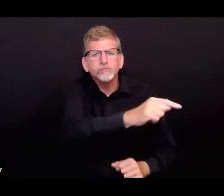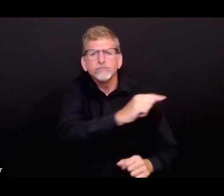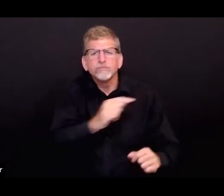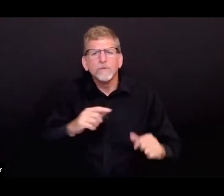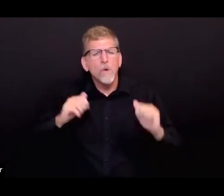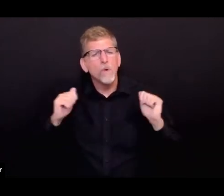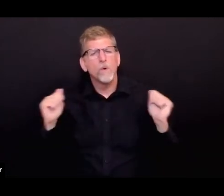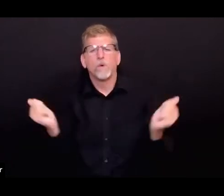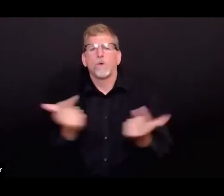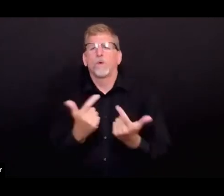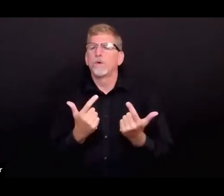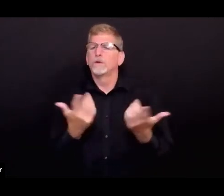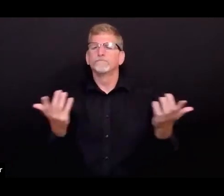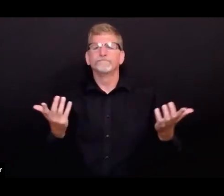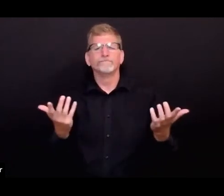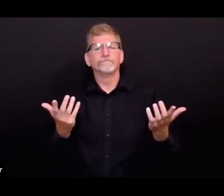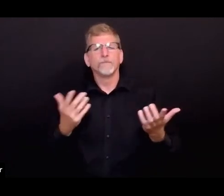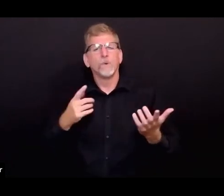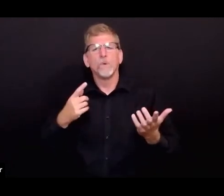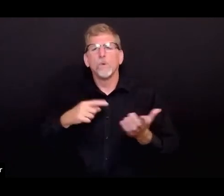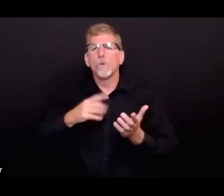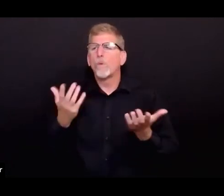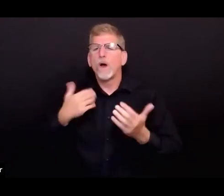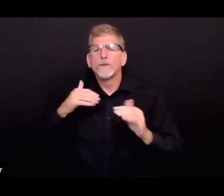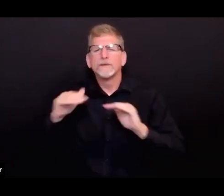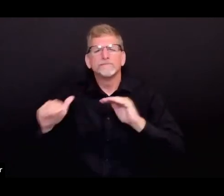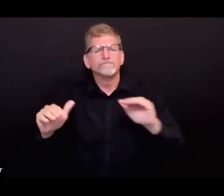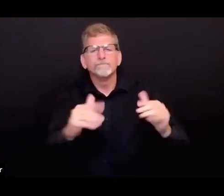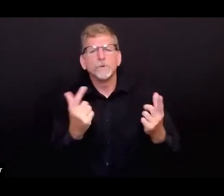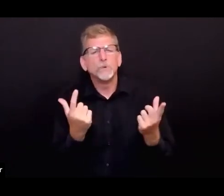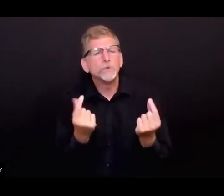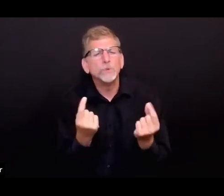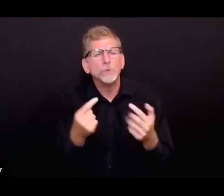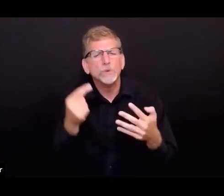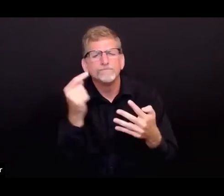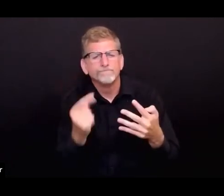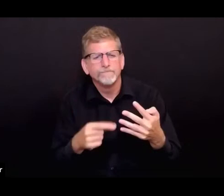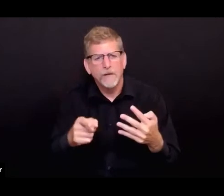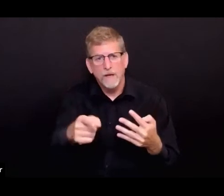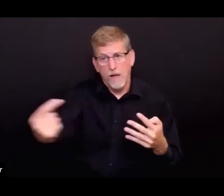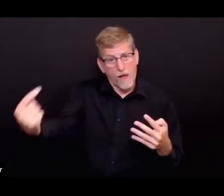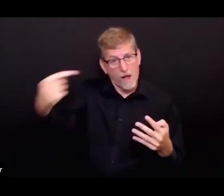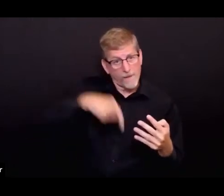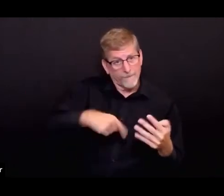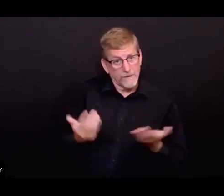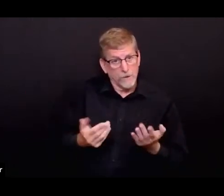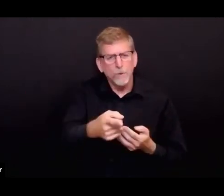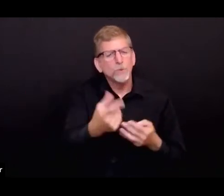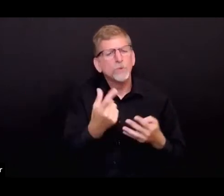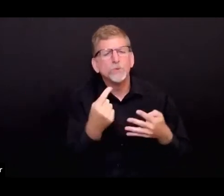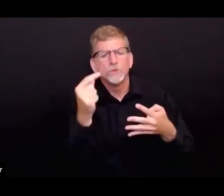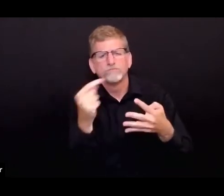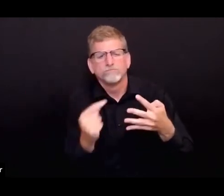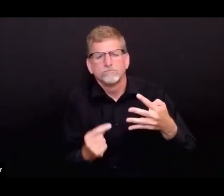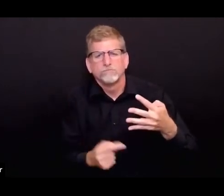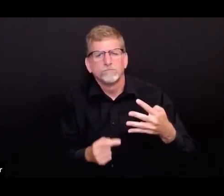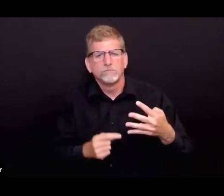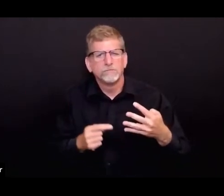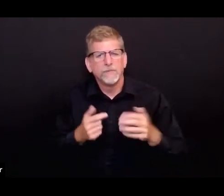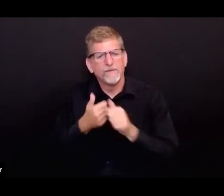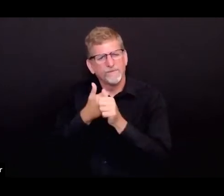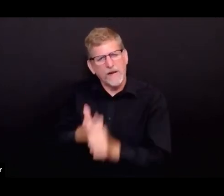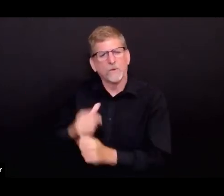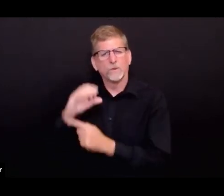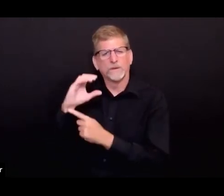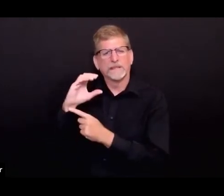participate in those things. But we've asked campaigns to adhere to CDC guidance and to Minnesota Department of Health